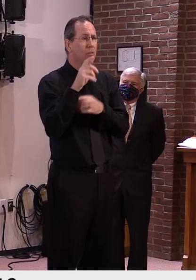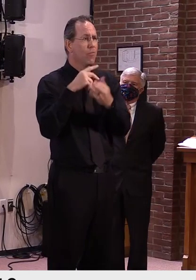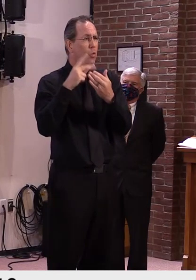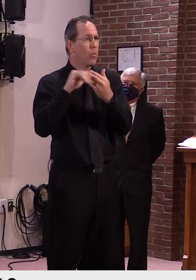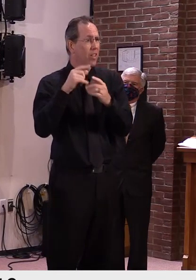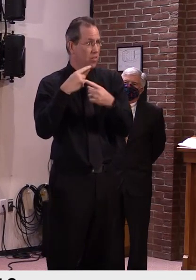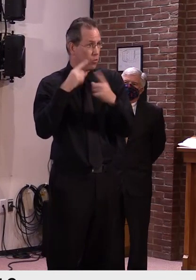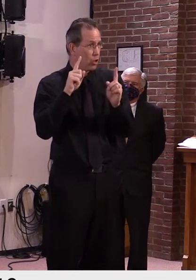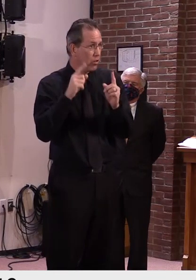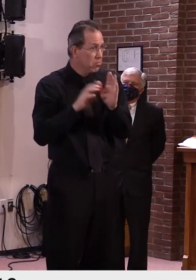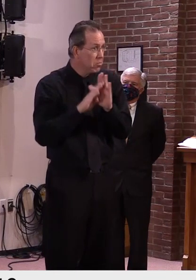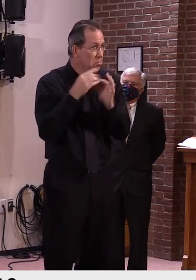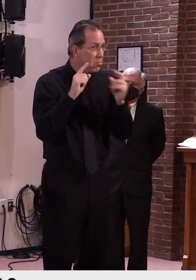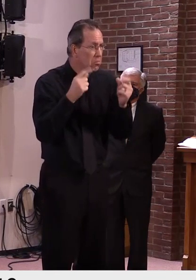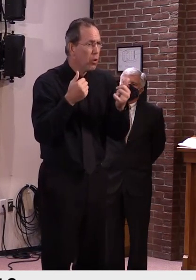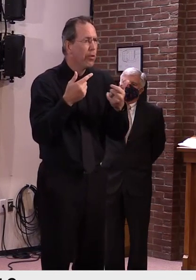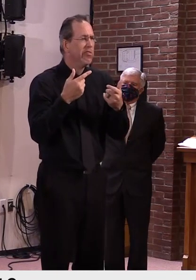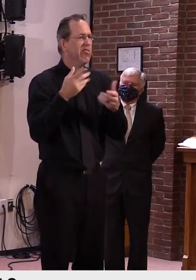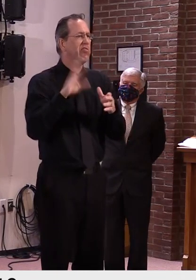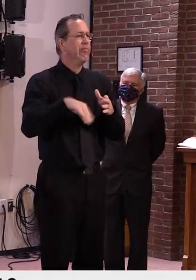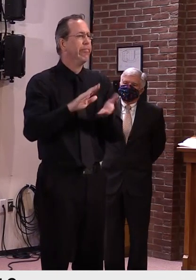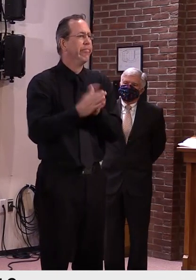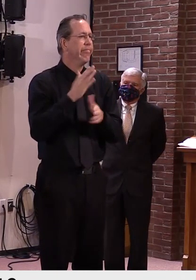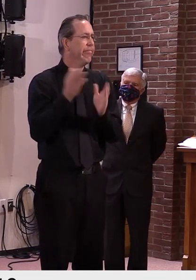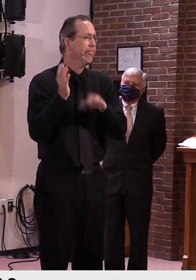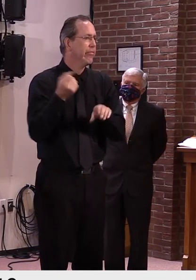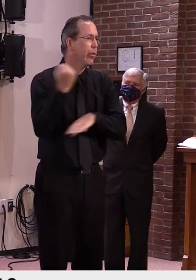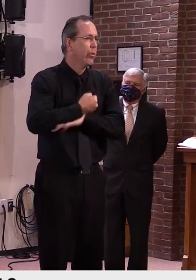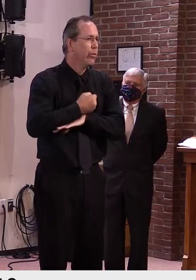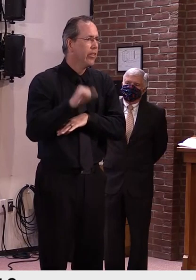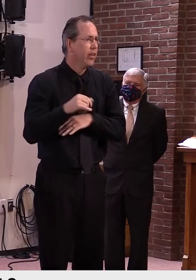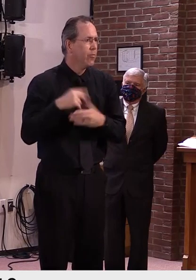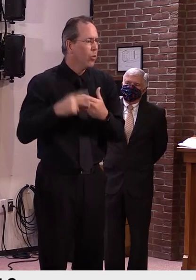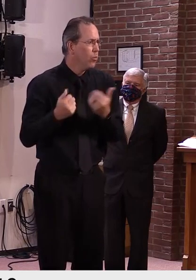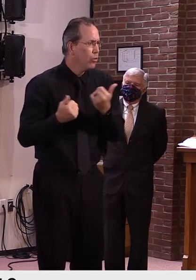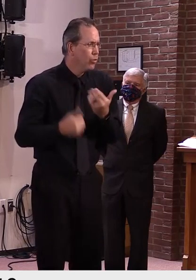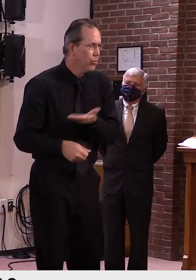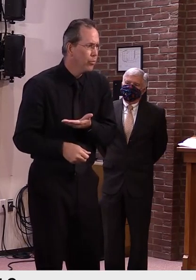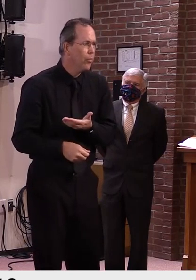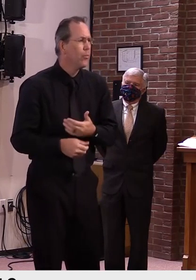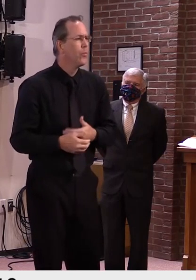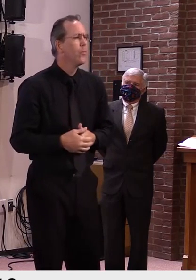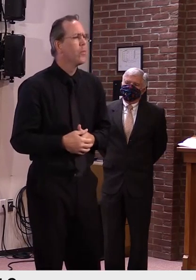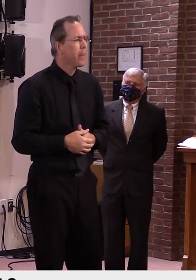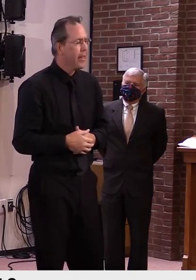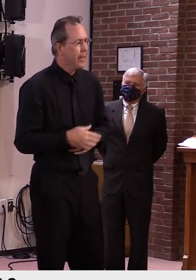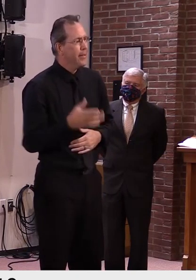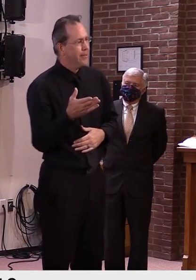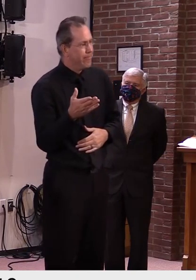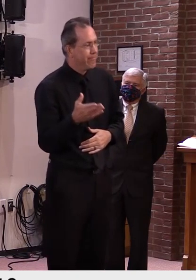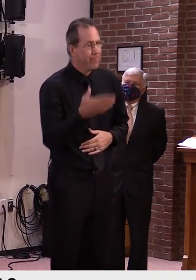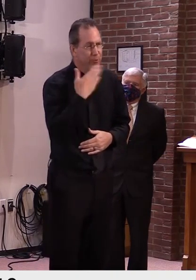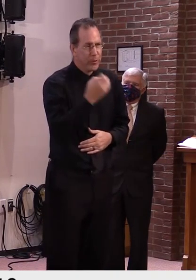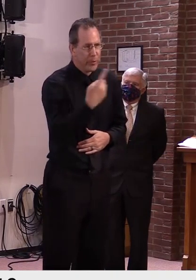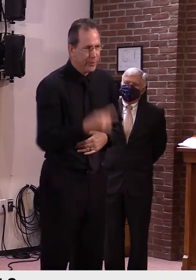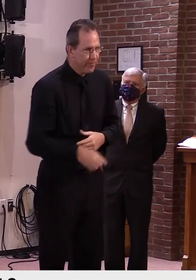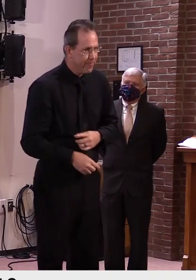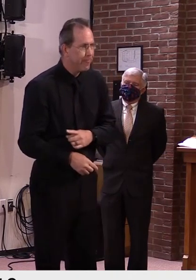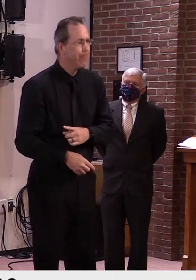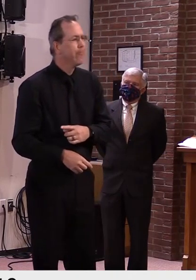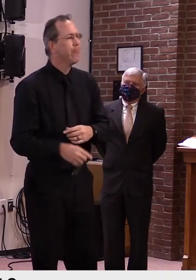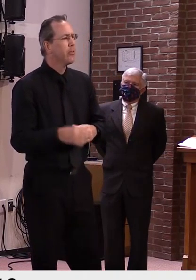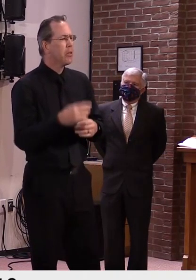some gains, but obviously with some of the federal government has told